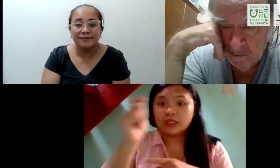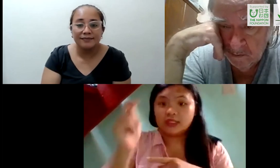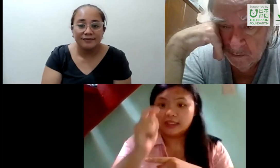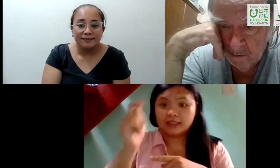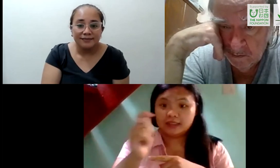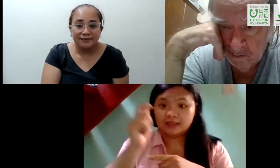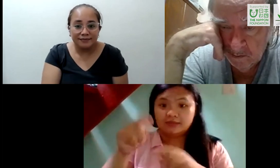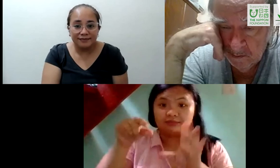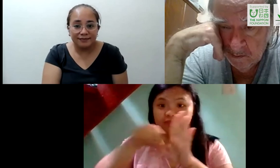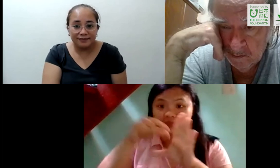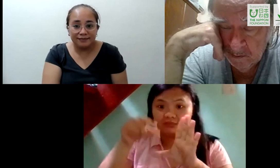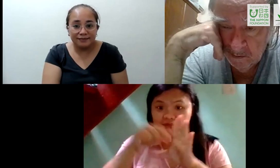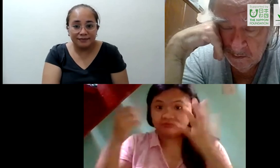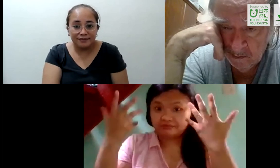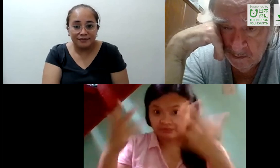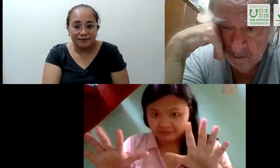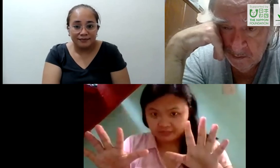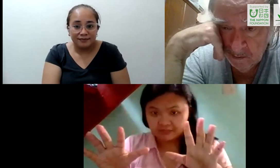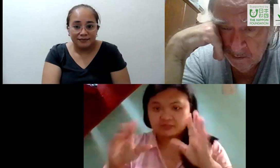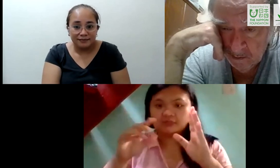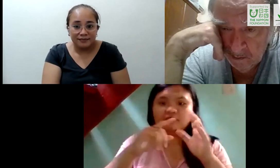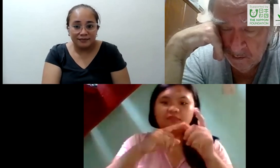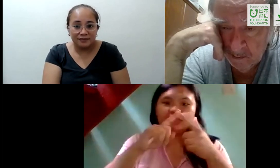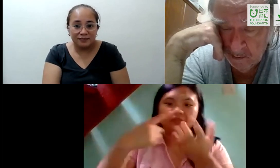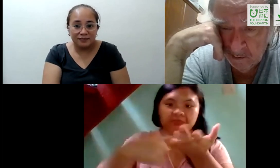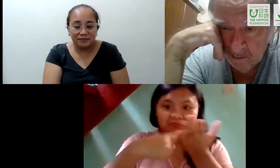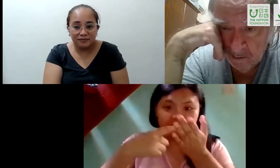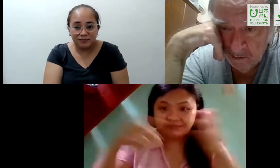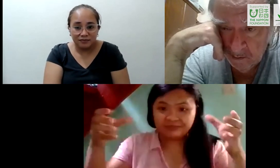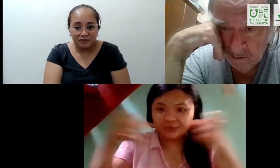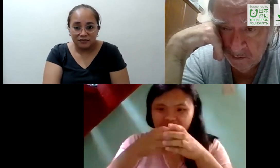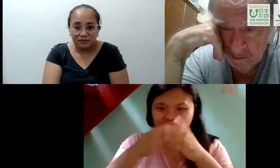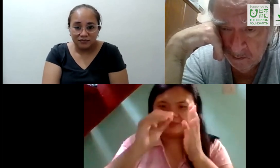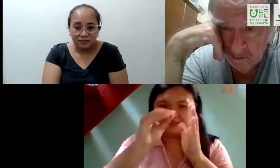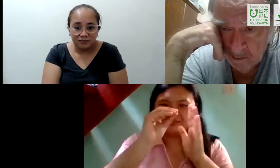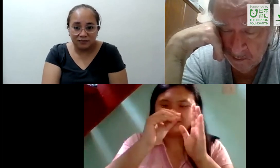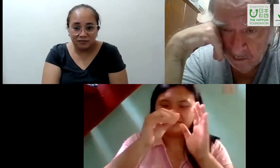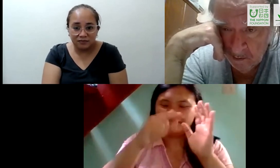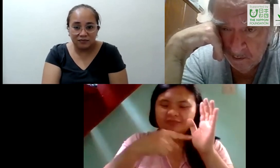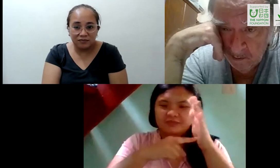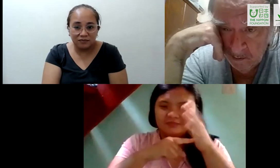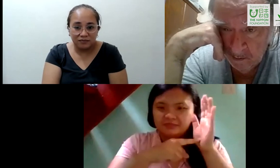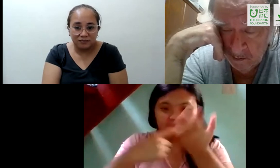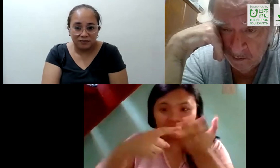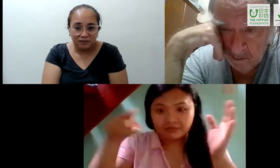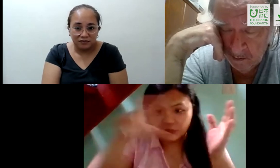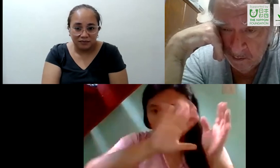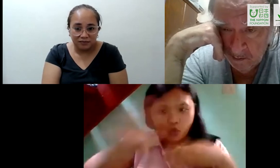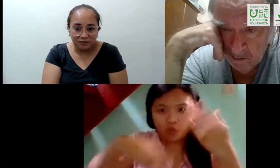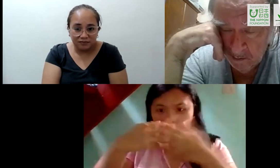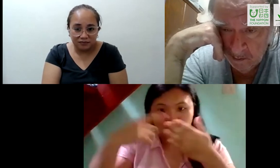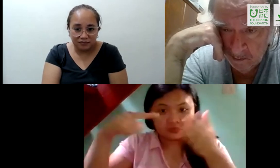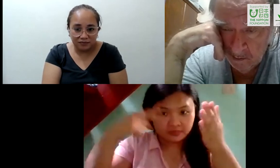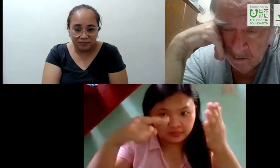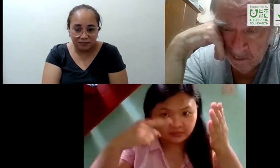can okay. Tuesday we have the quiz. Once that's done, we can discuss as a group